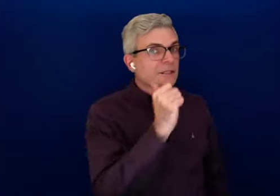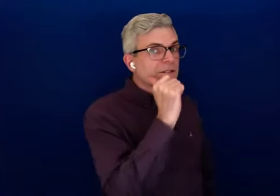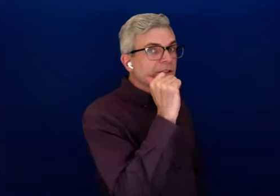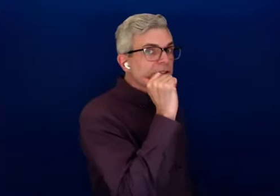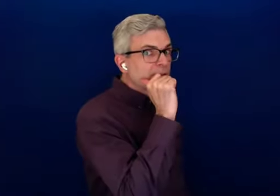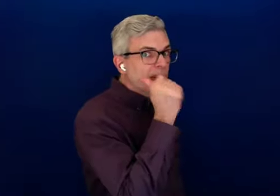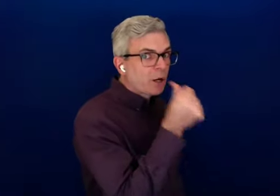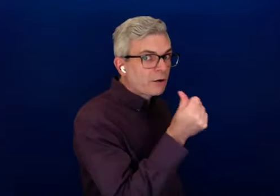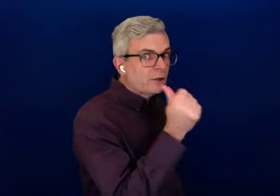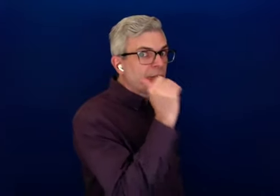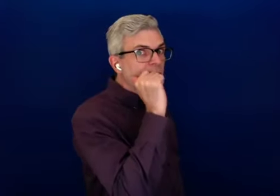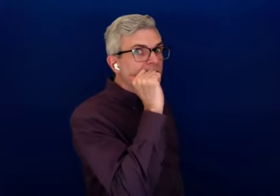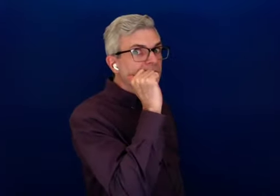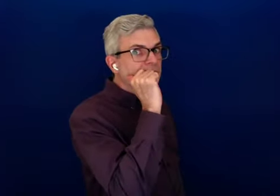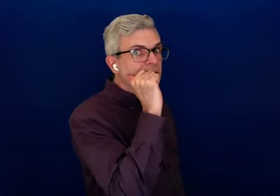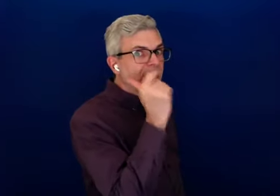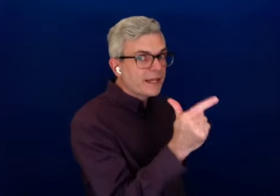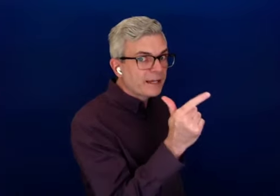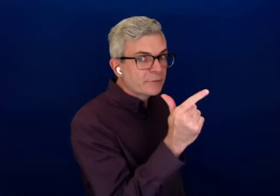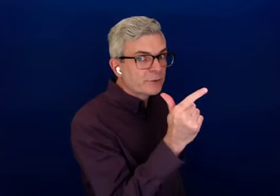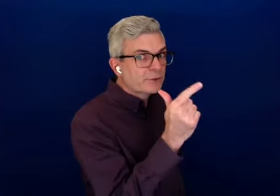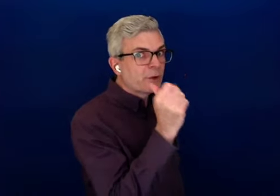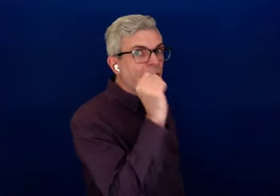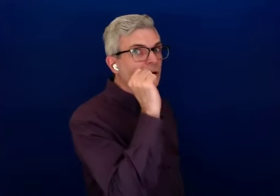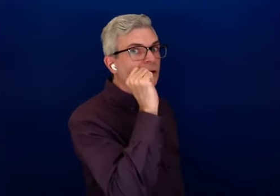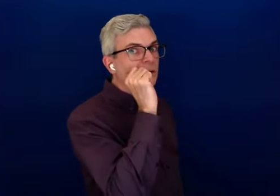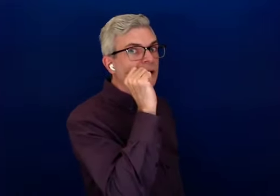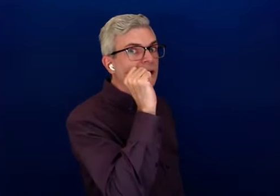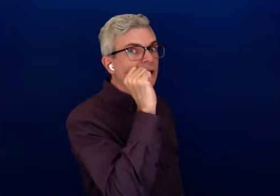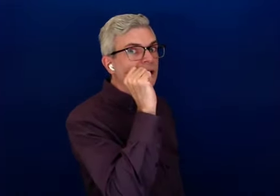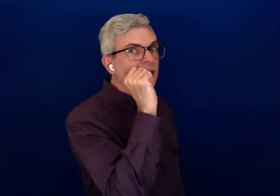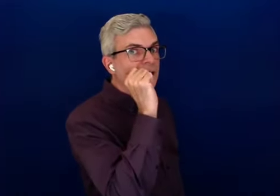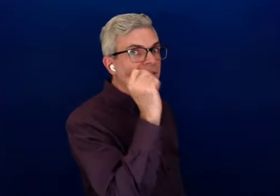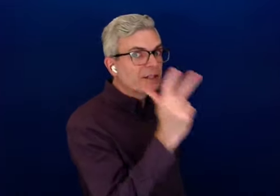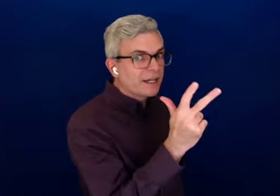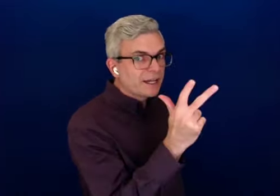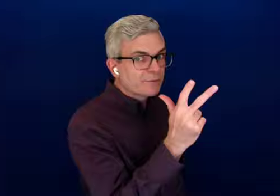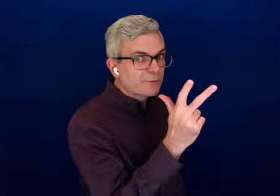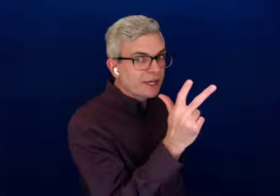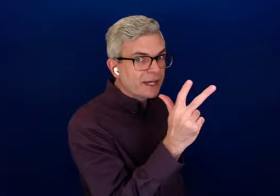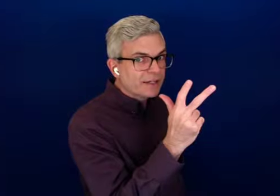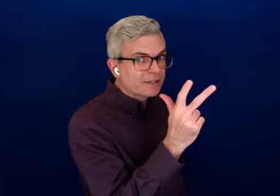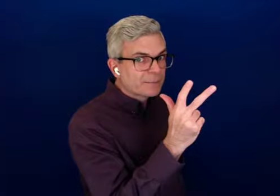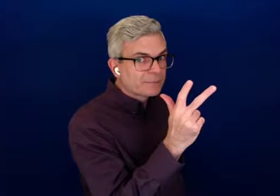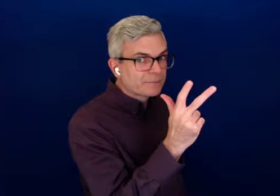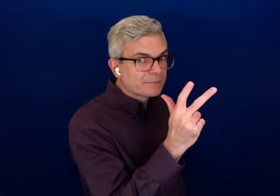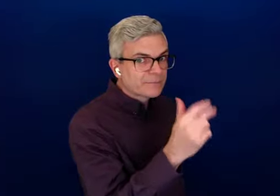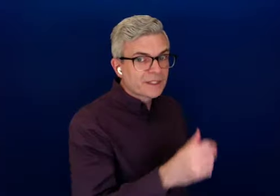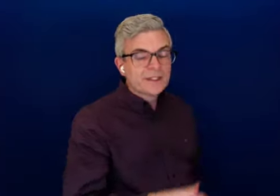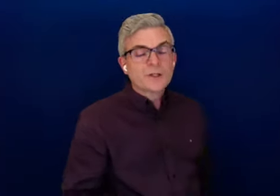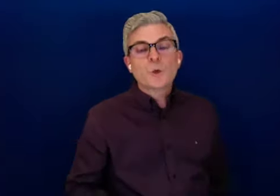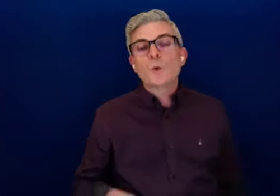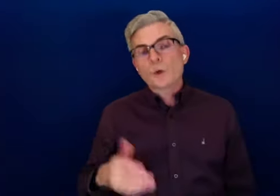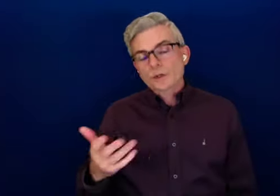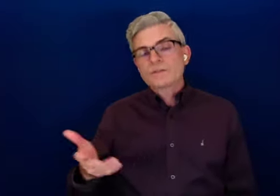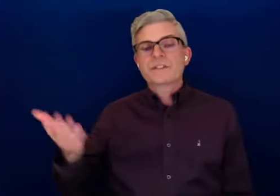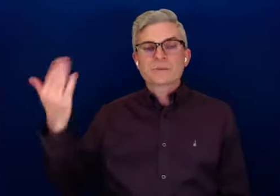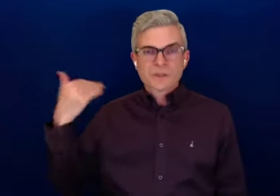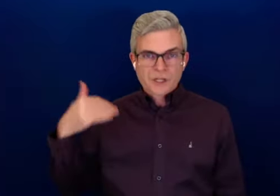this is tomorrow, the day after tomorrow, and the day after that. Or since we're